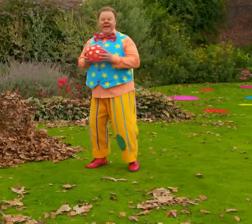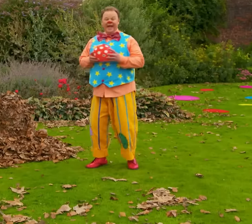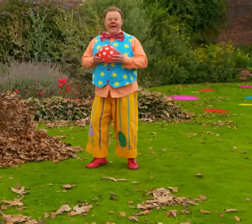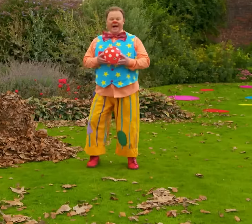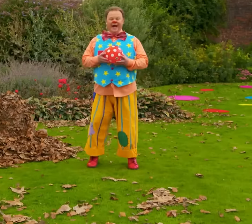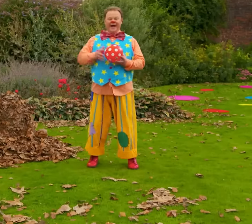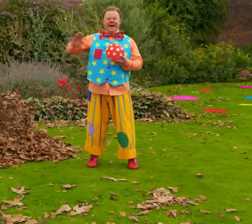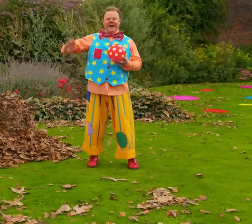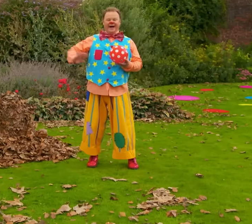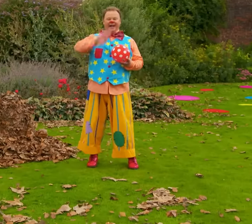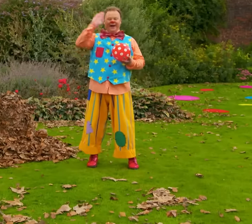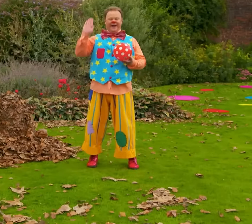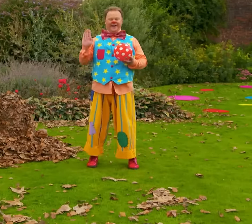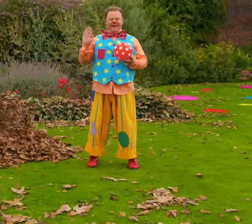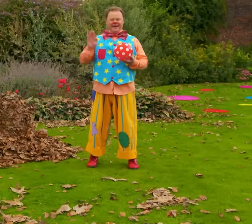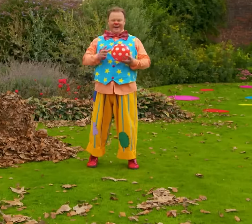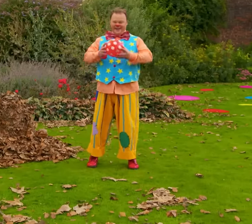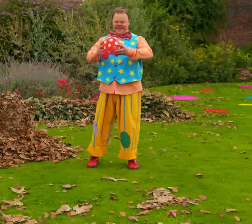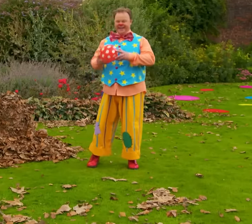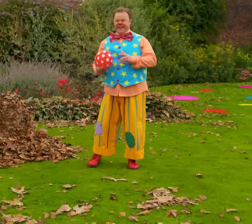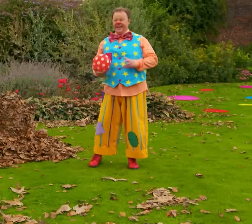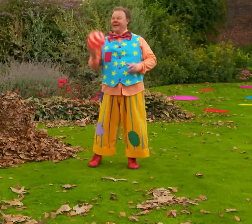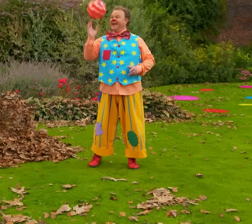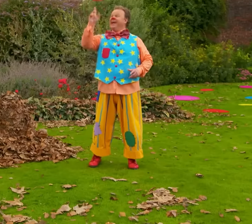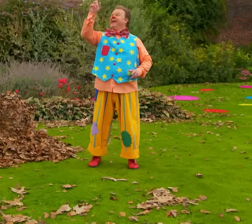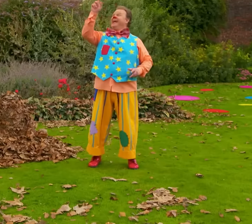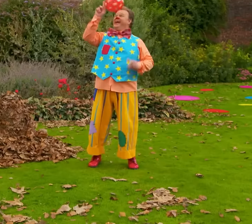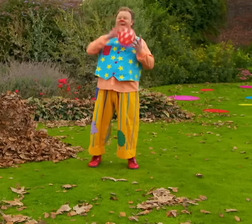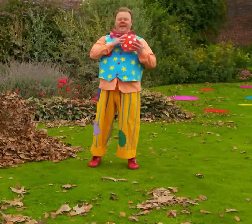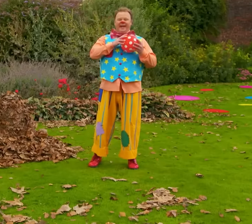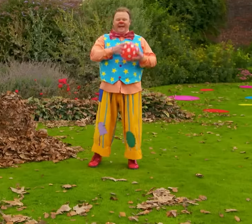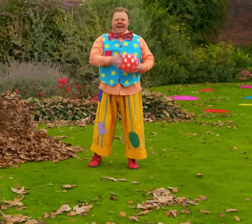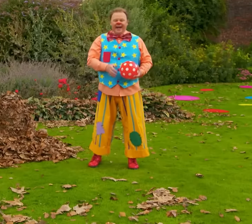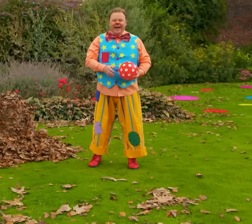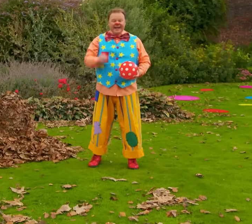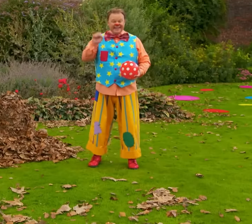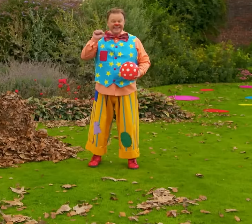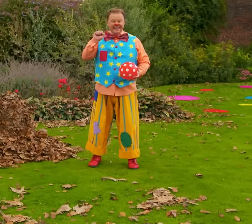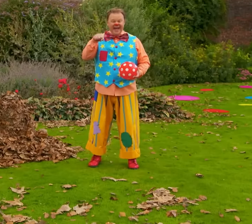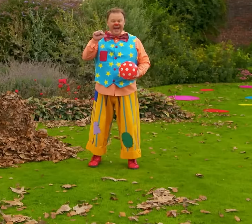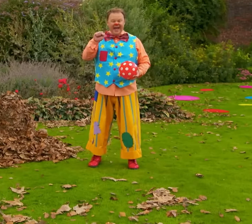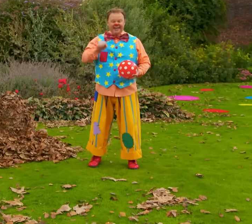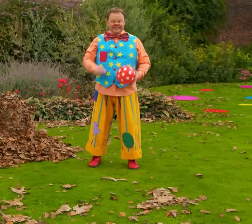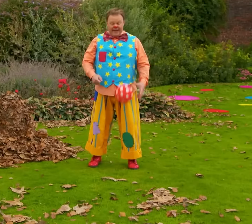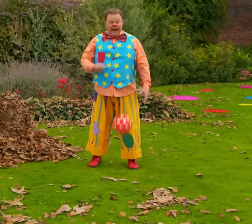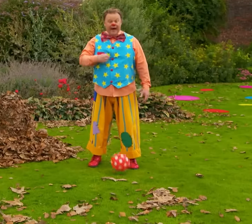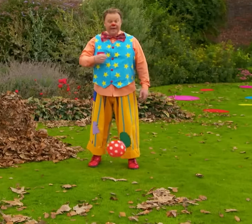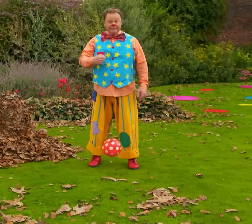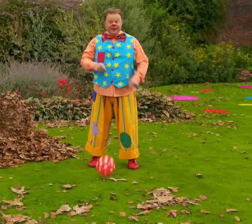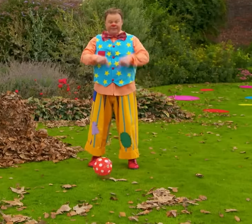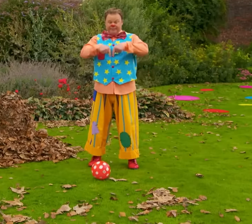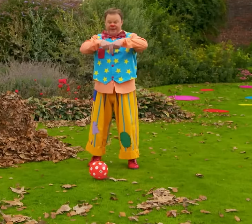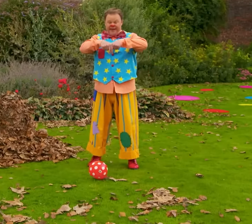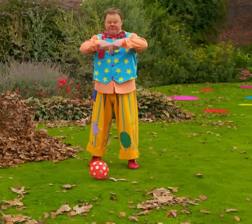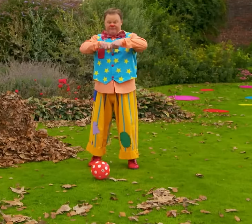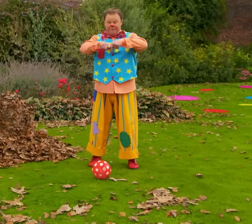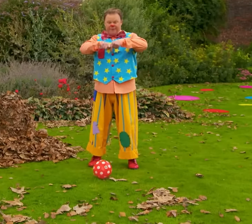Tumble. Oh, hello! Are you going to play football, Mr. Tumble? Yes! I'm going to play